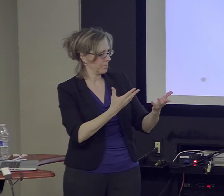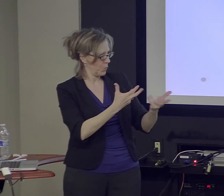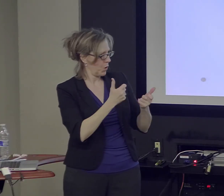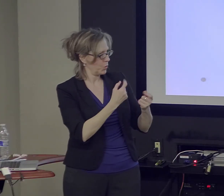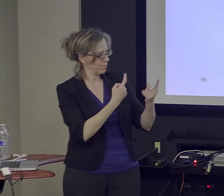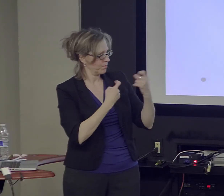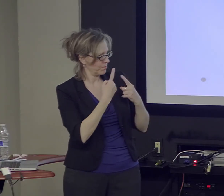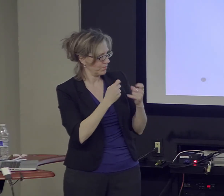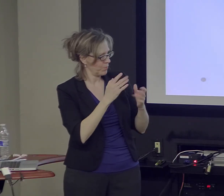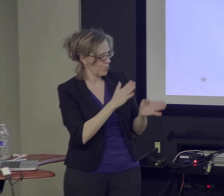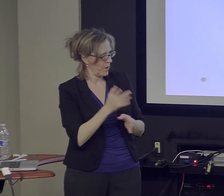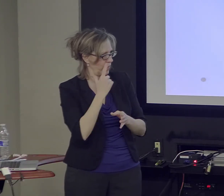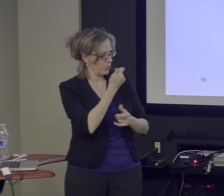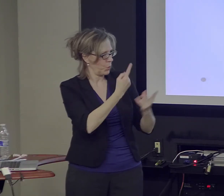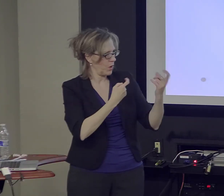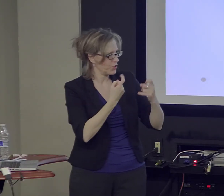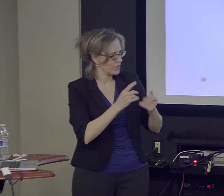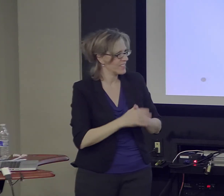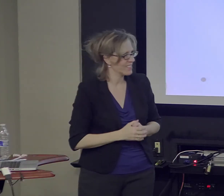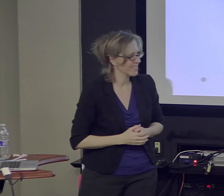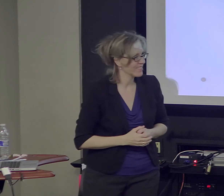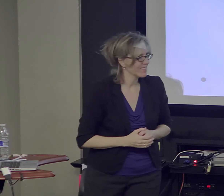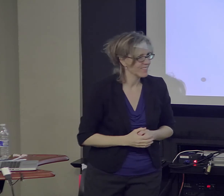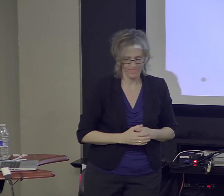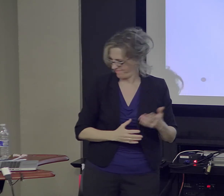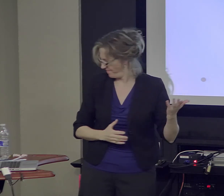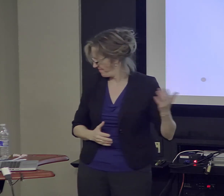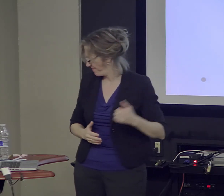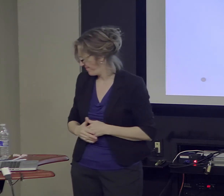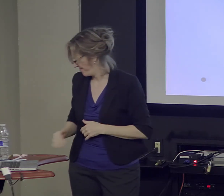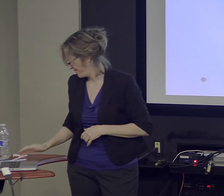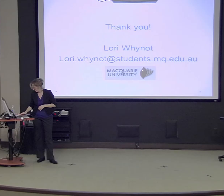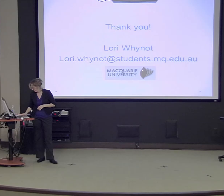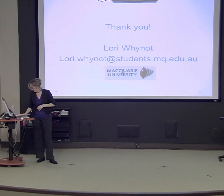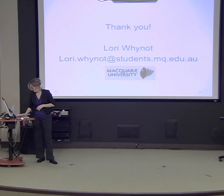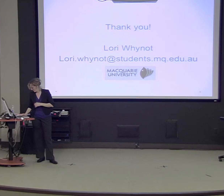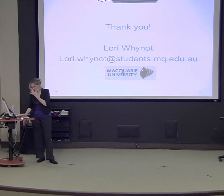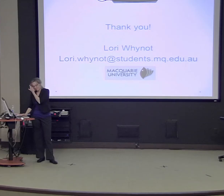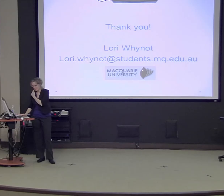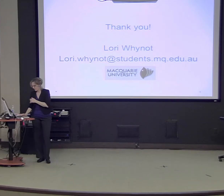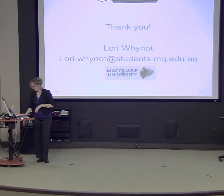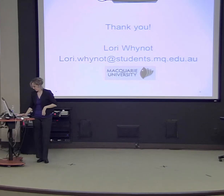Okay, I'd like to invite Dr. Gaurav Mather. I know he has some prepared questions.